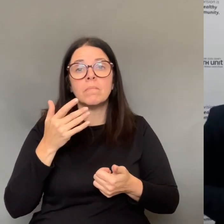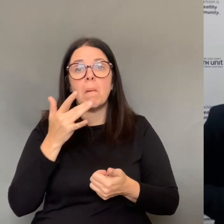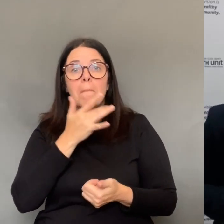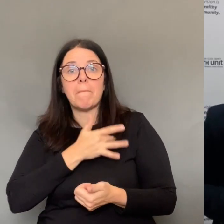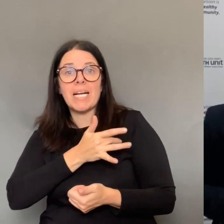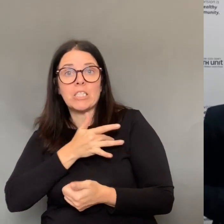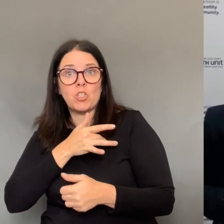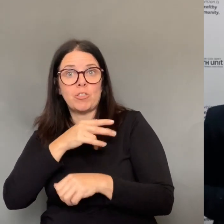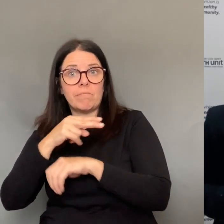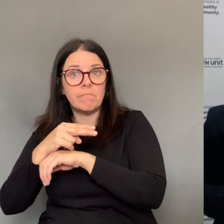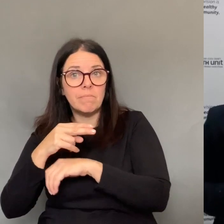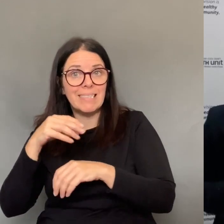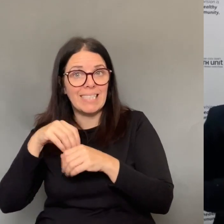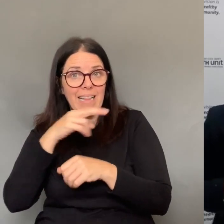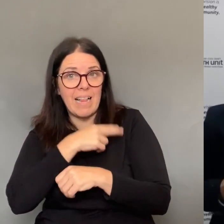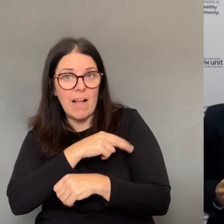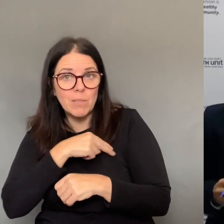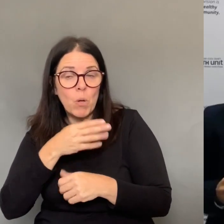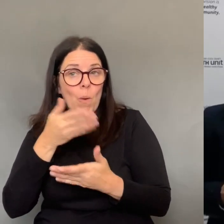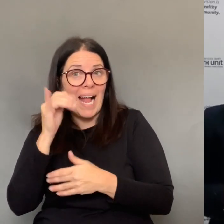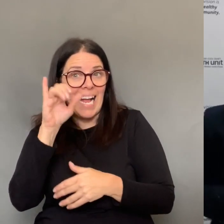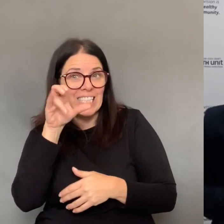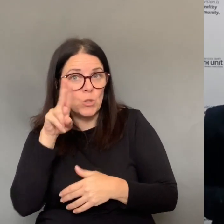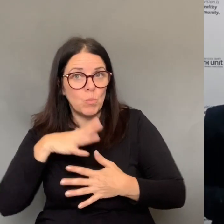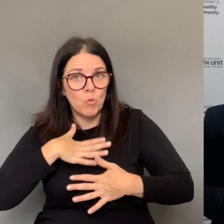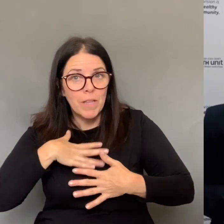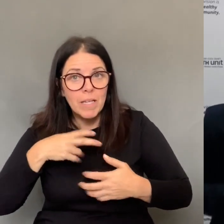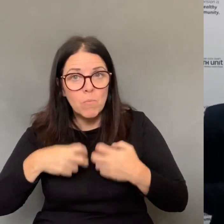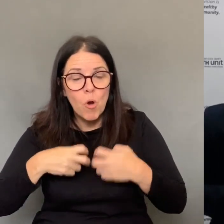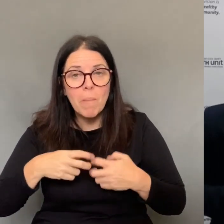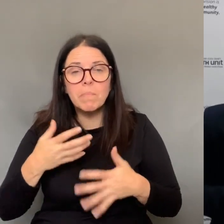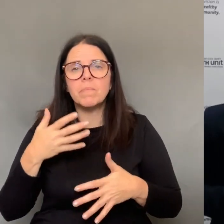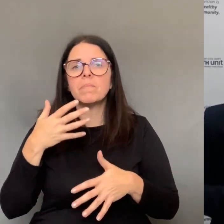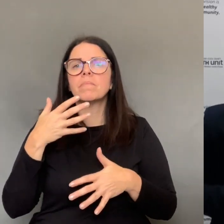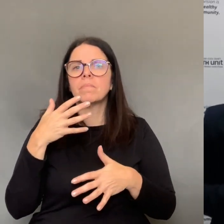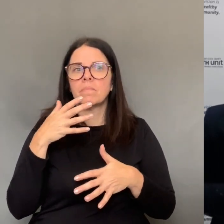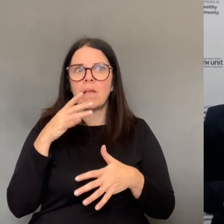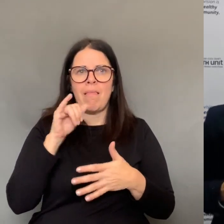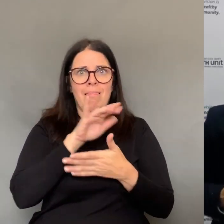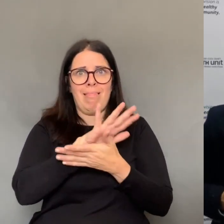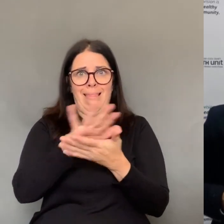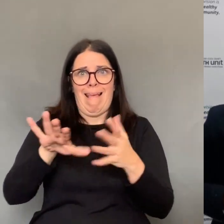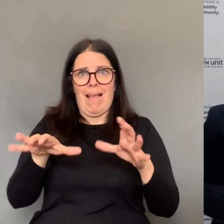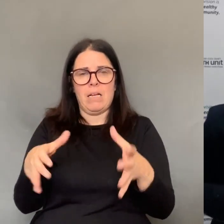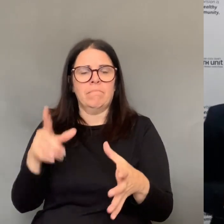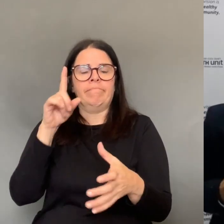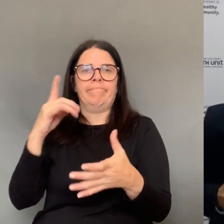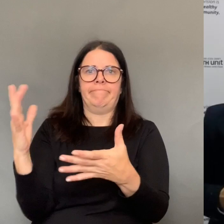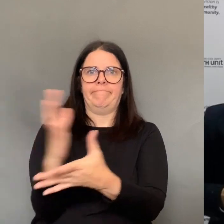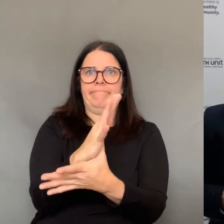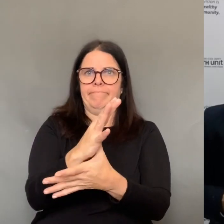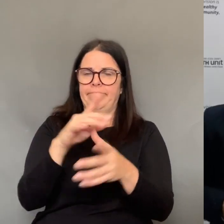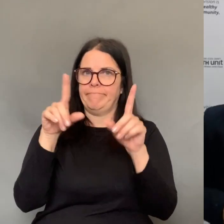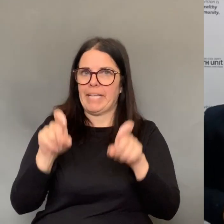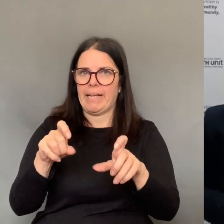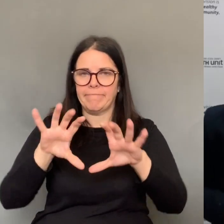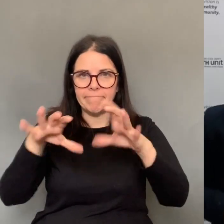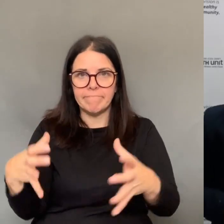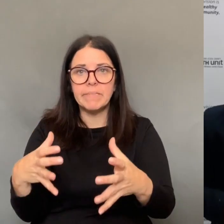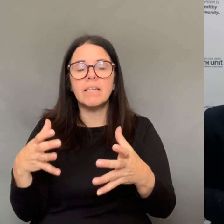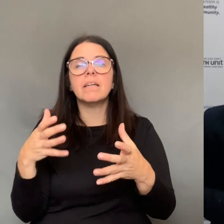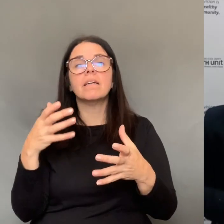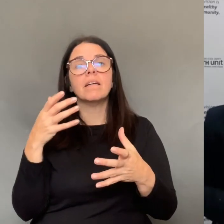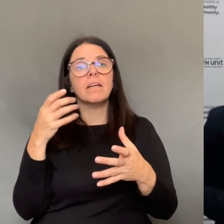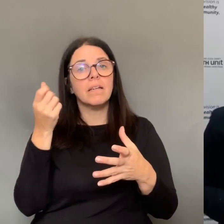tested. And but after having an assessment done either at the assessment center or by your primary care provider or based on public health